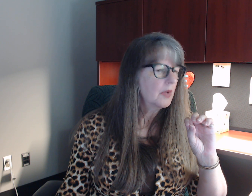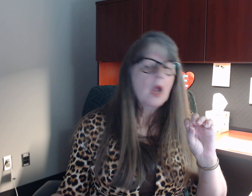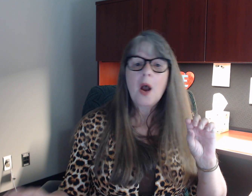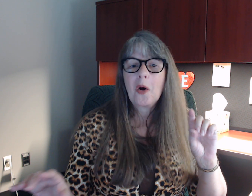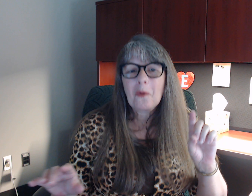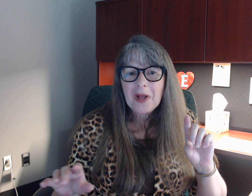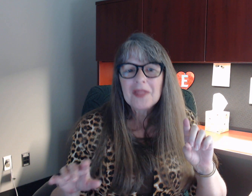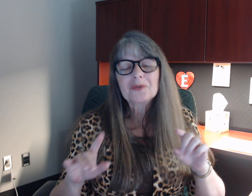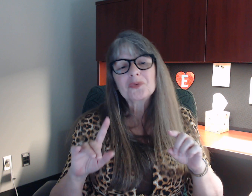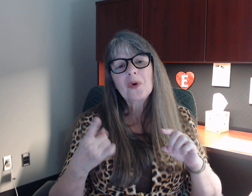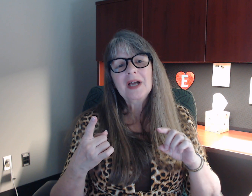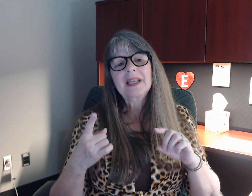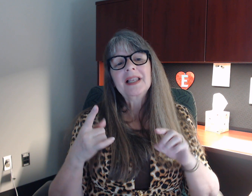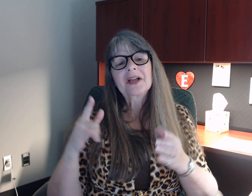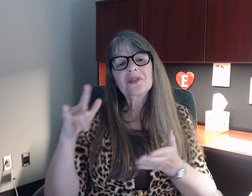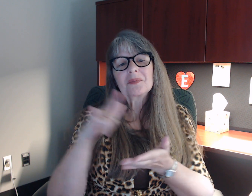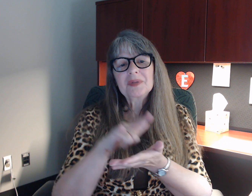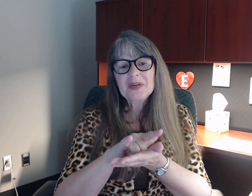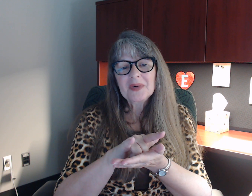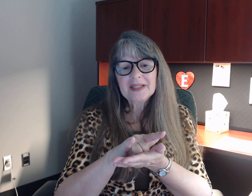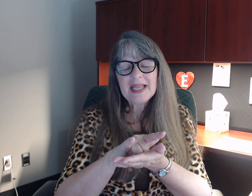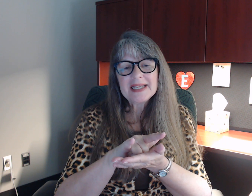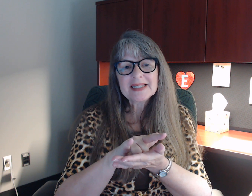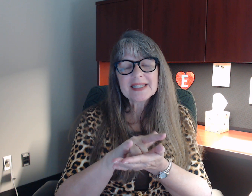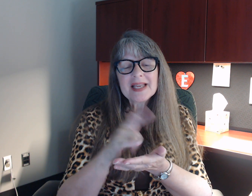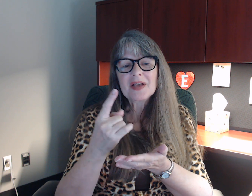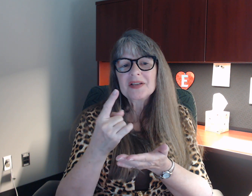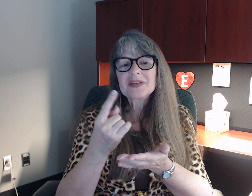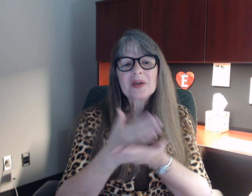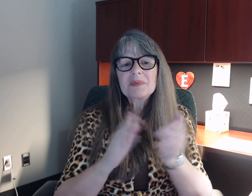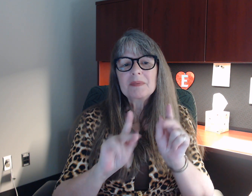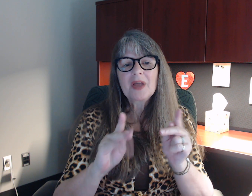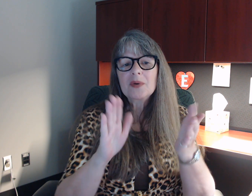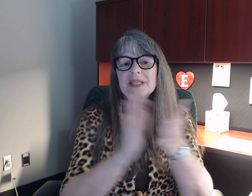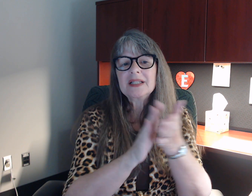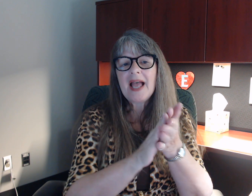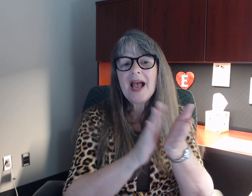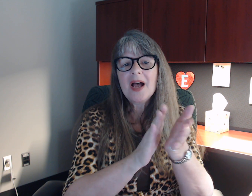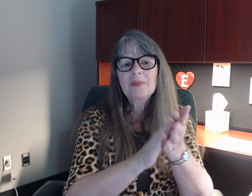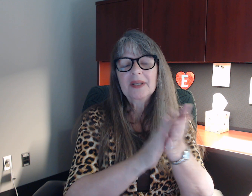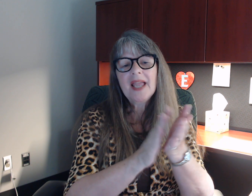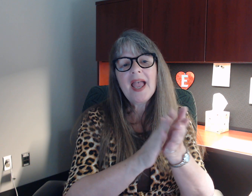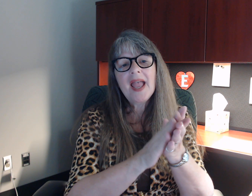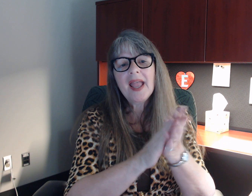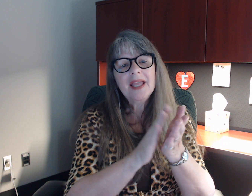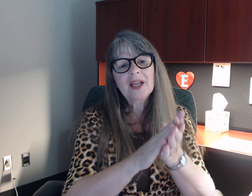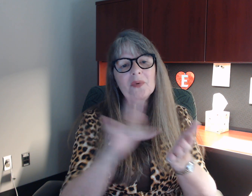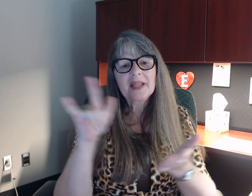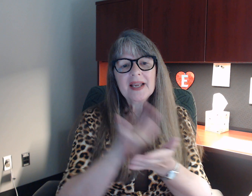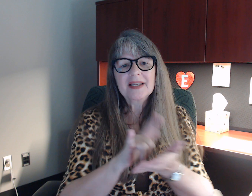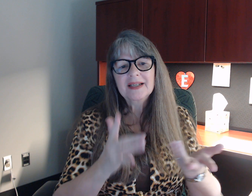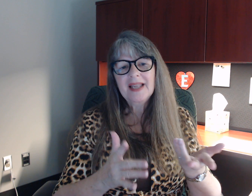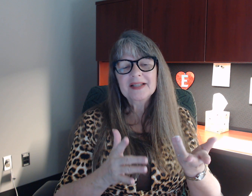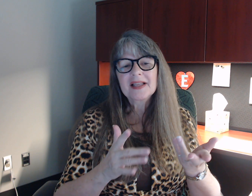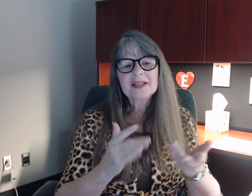Oh, there was one like on the plane when it lands. Some people they always clap like yay, like we landed. And some